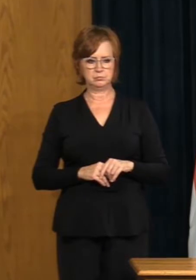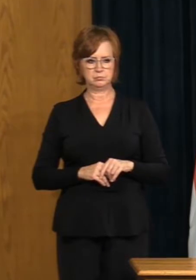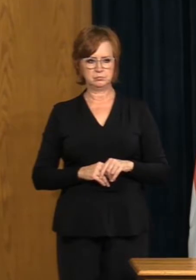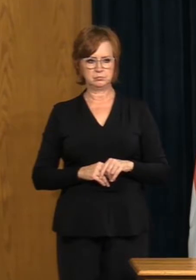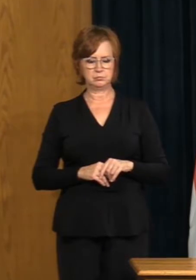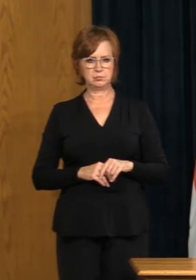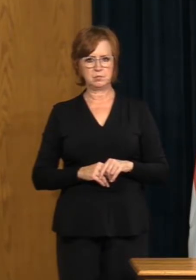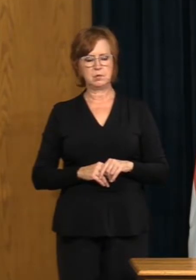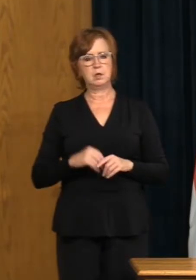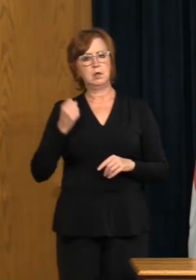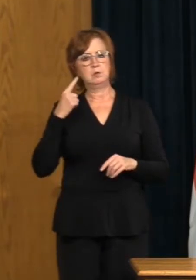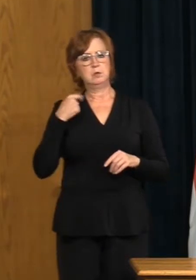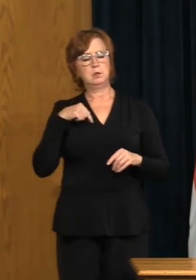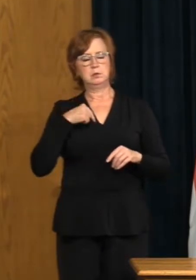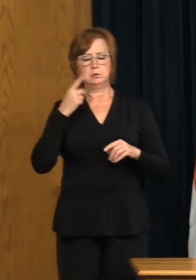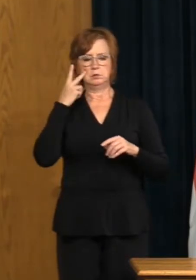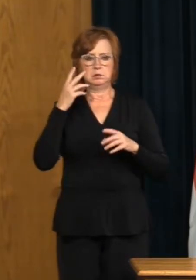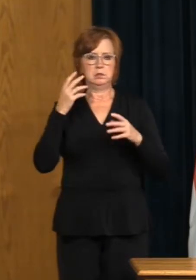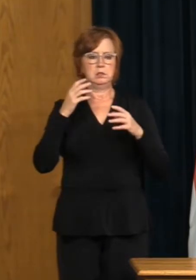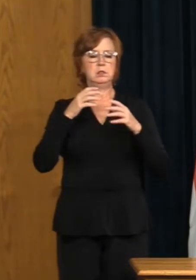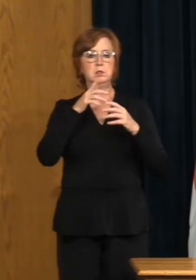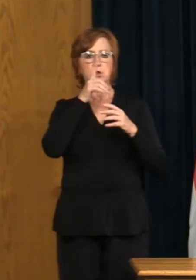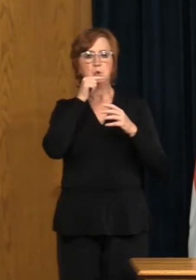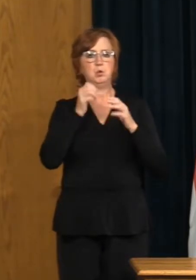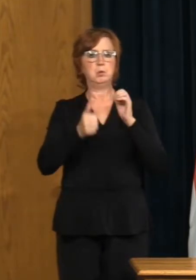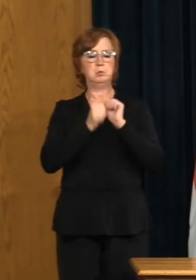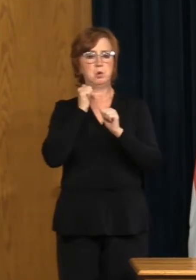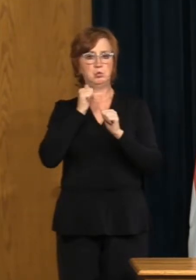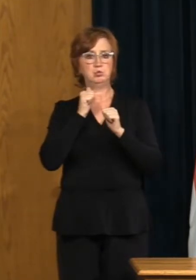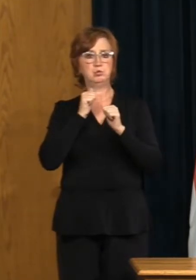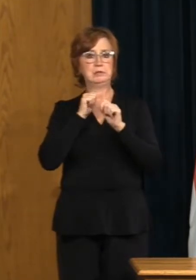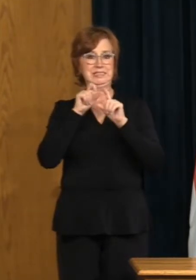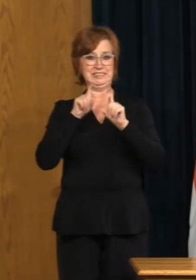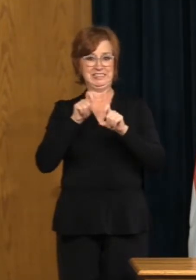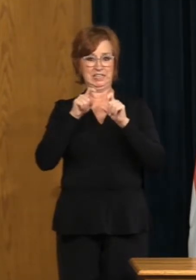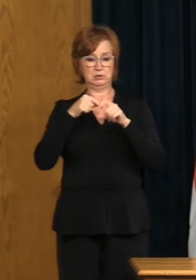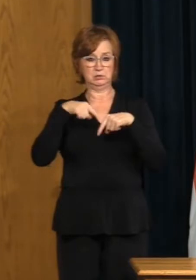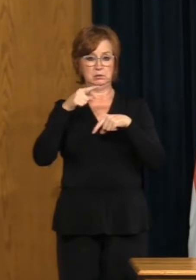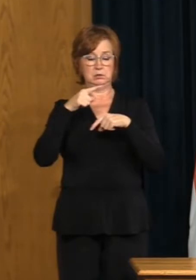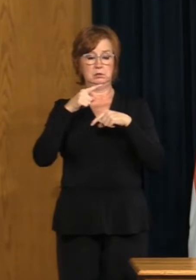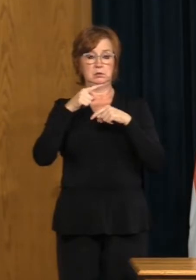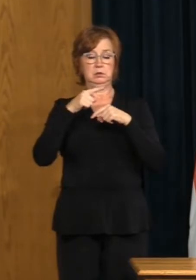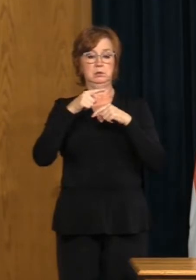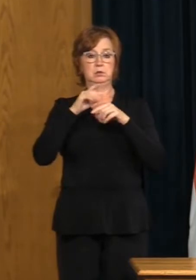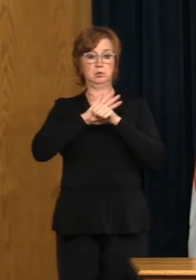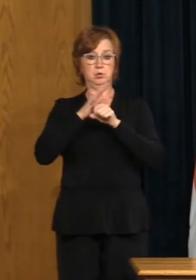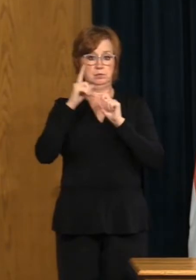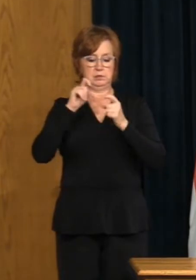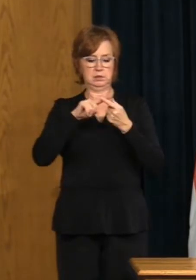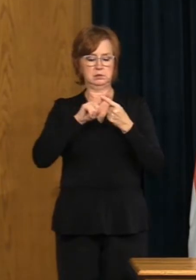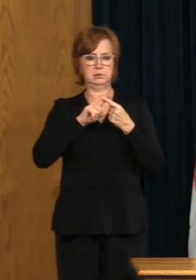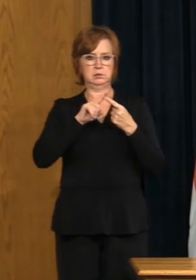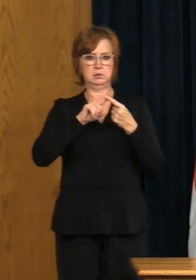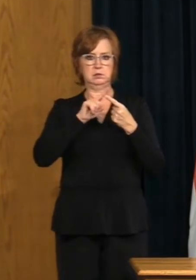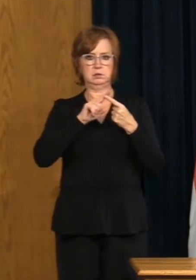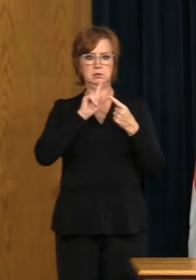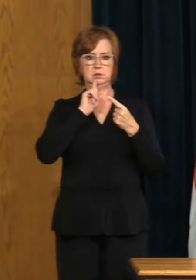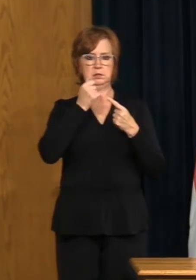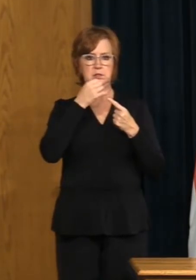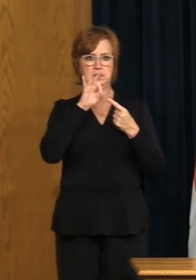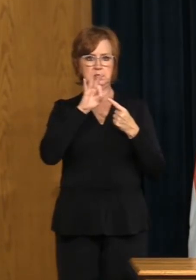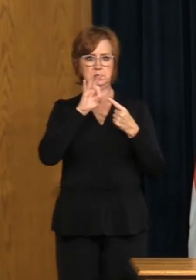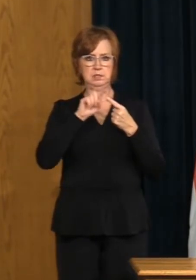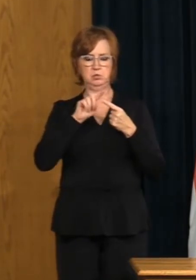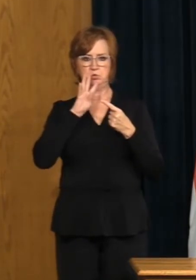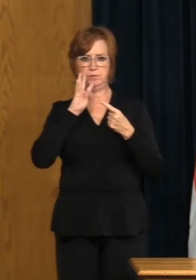age groups, but it's highest in 20 to 40, and then second highest in 40 to 59, and that makes sense because